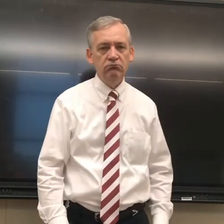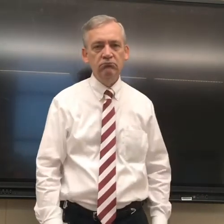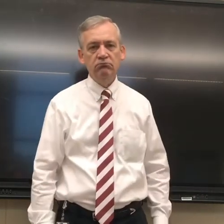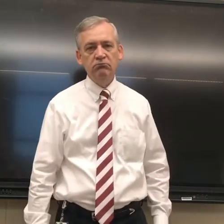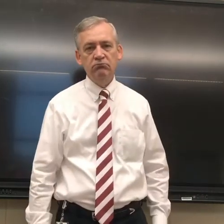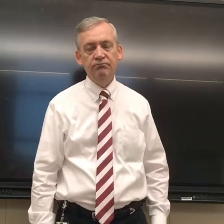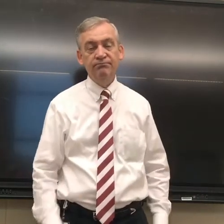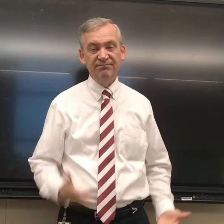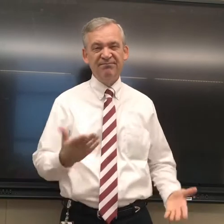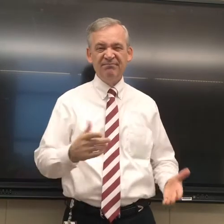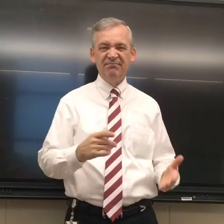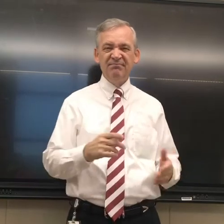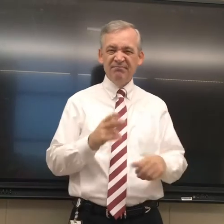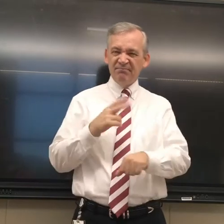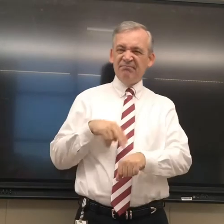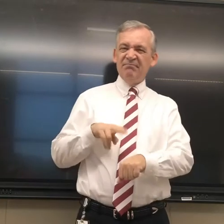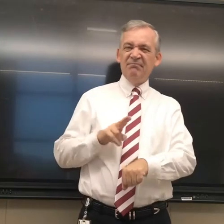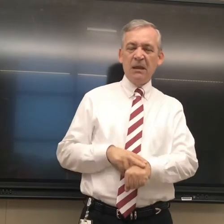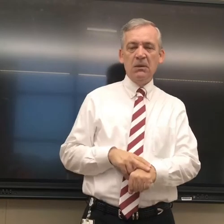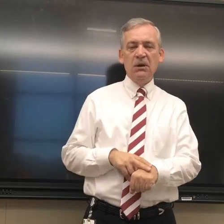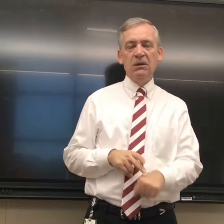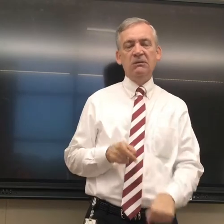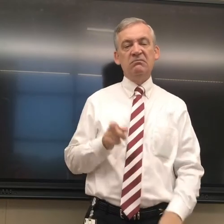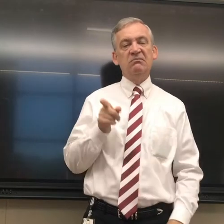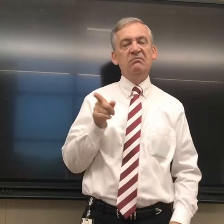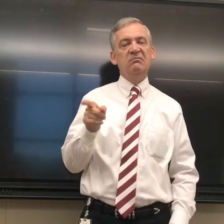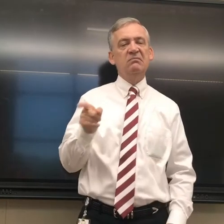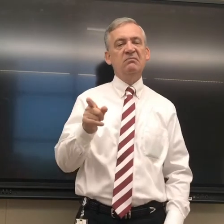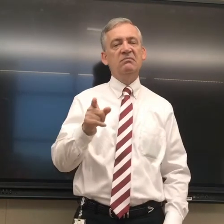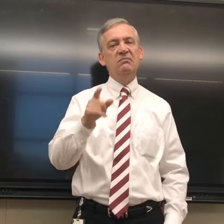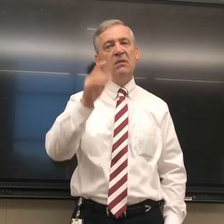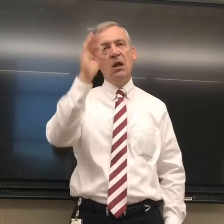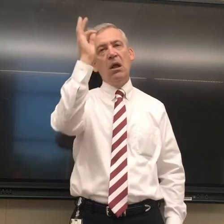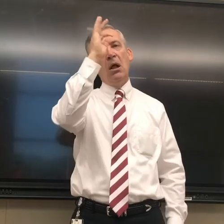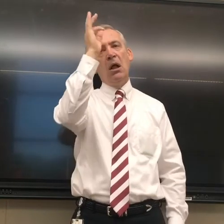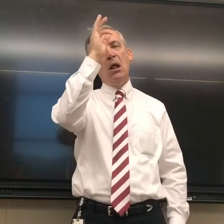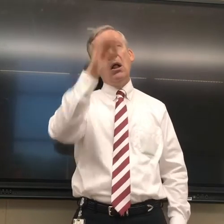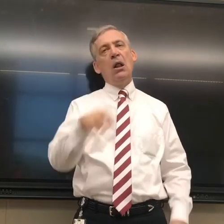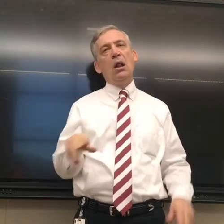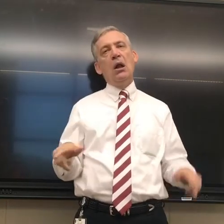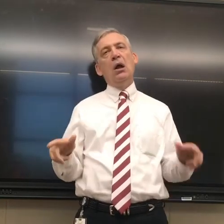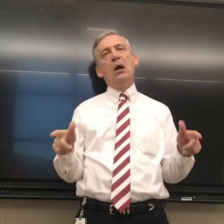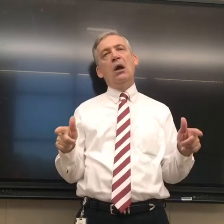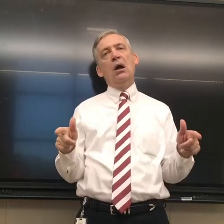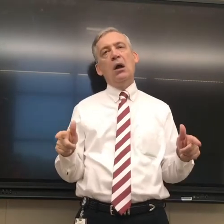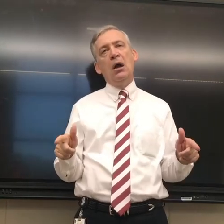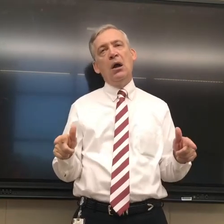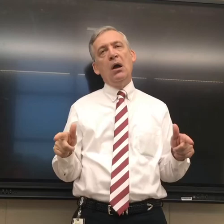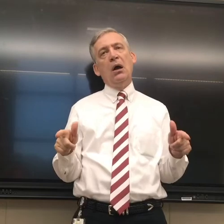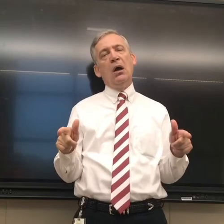Usually, John Burke was totally unaware of everything outside his quiet dream world.